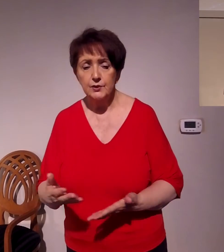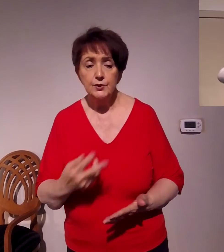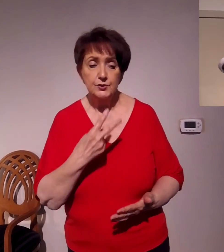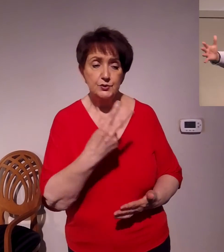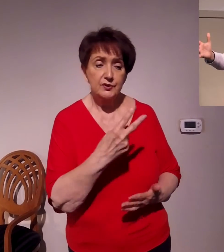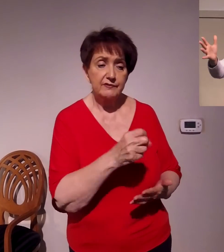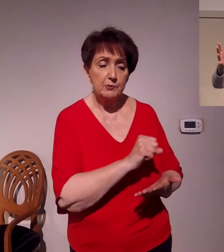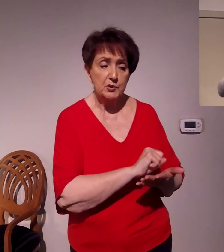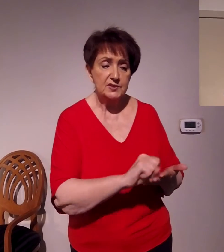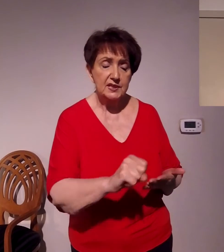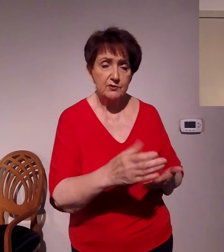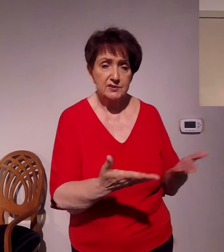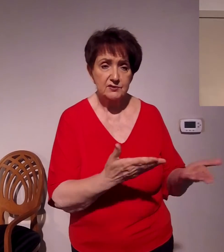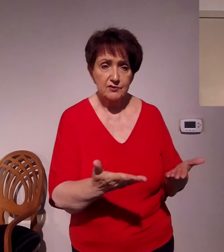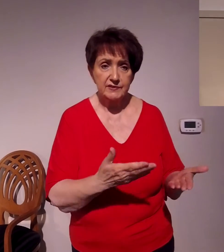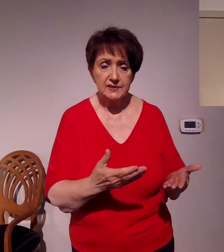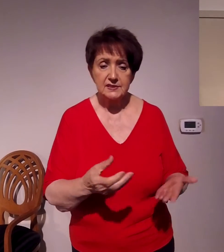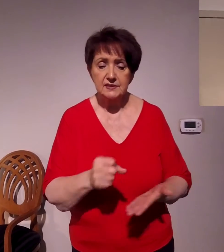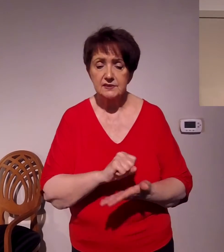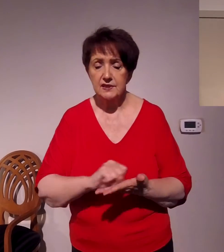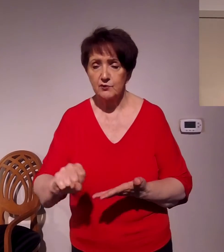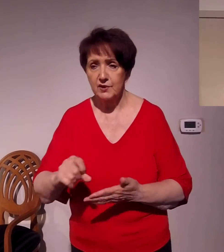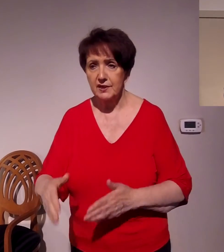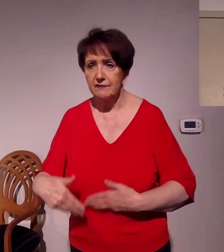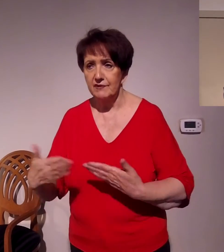service and sacred giving.